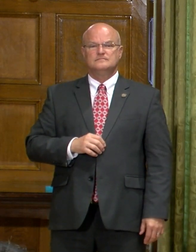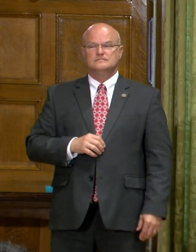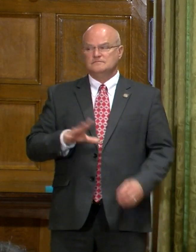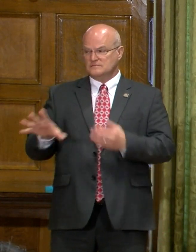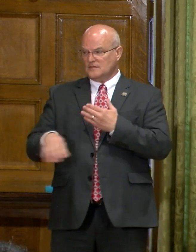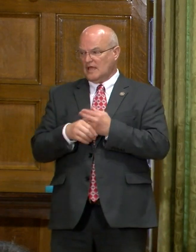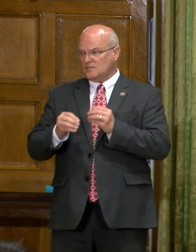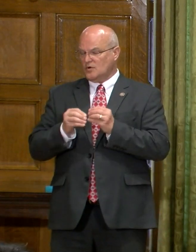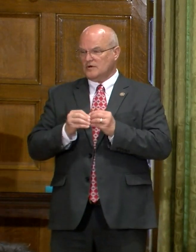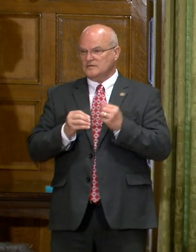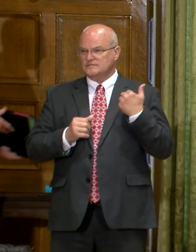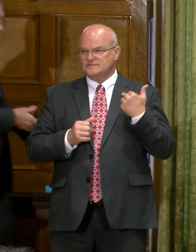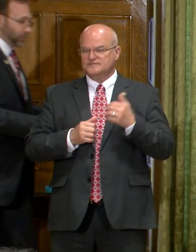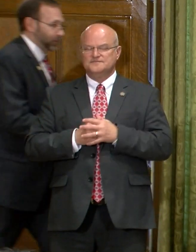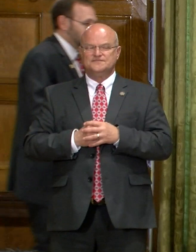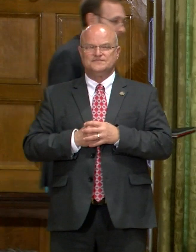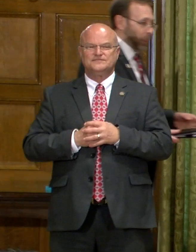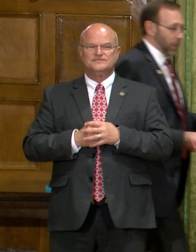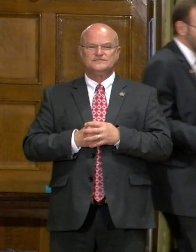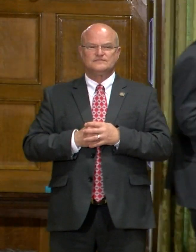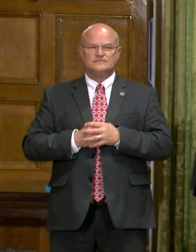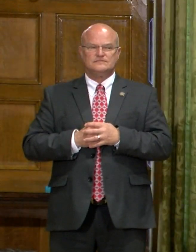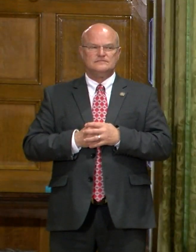Did you have anything to add? I think you do.